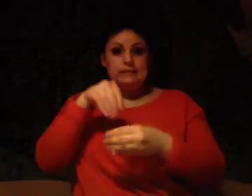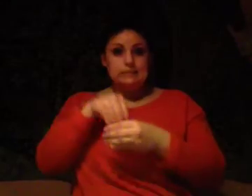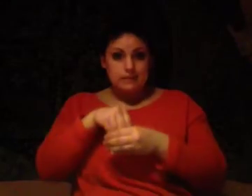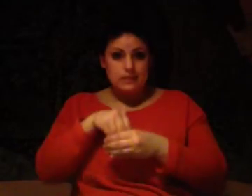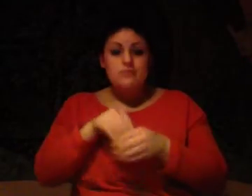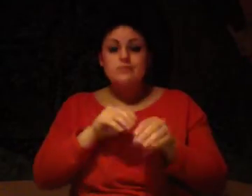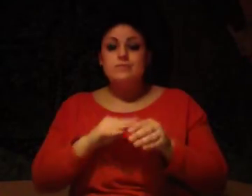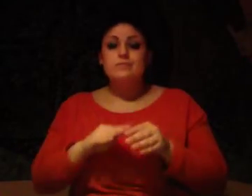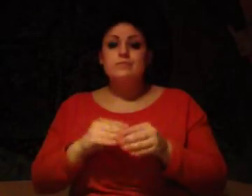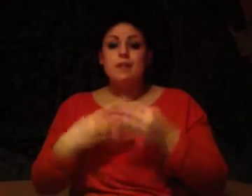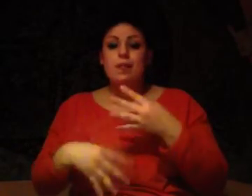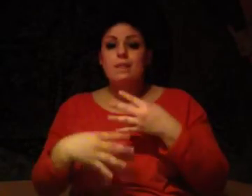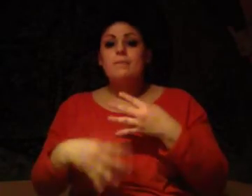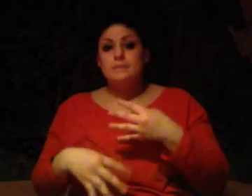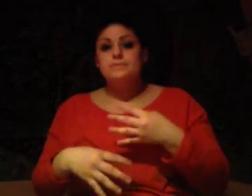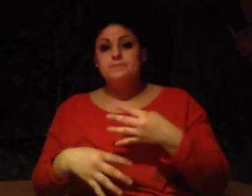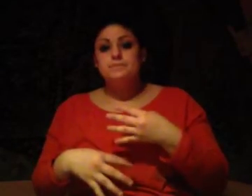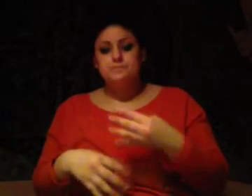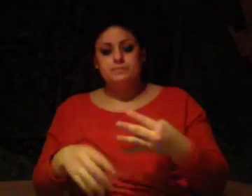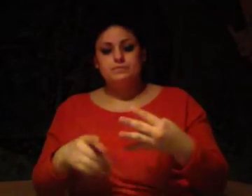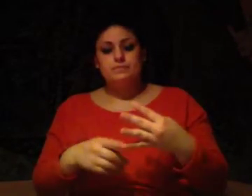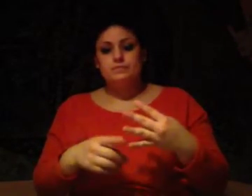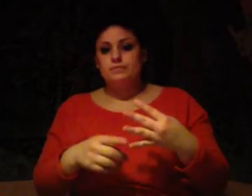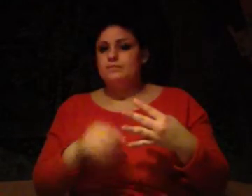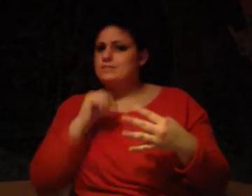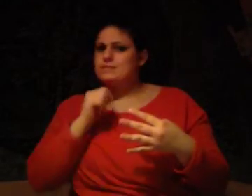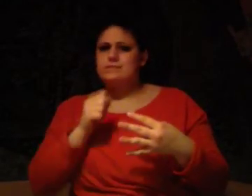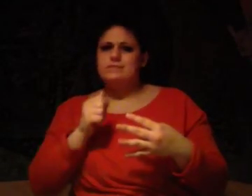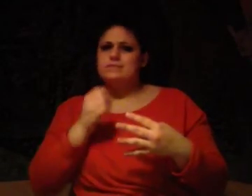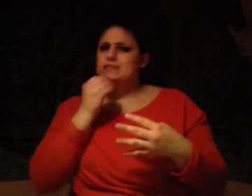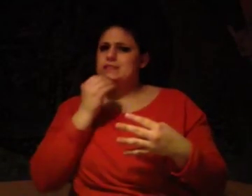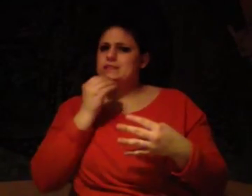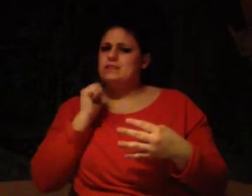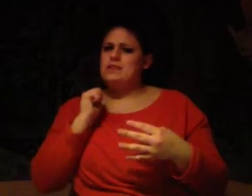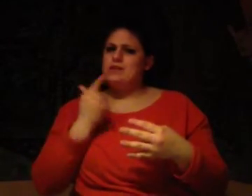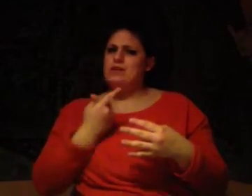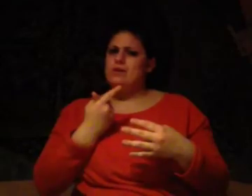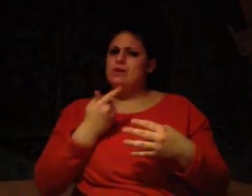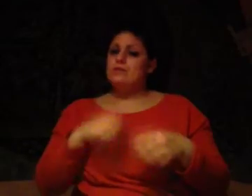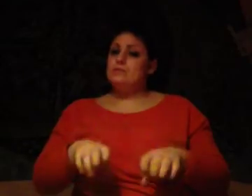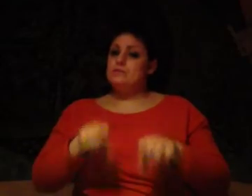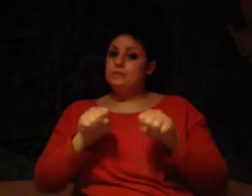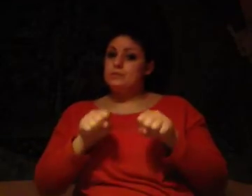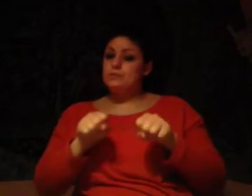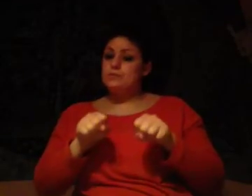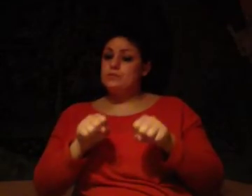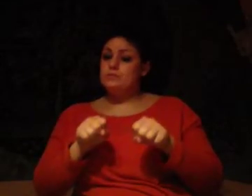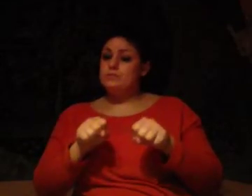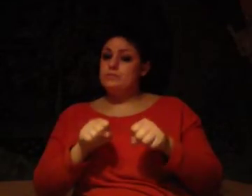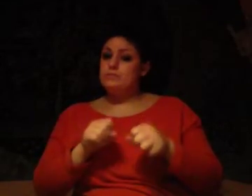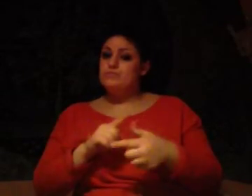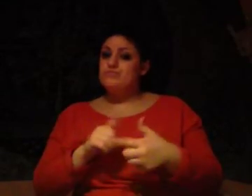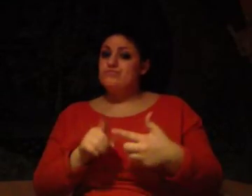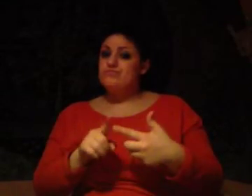not least, not everything that you eat is digestible and or absorbable. The digestive system also functions in allowing you to get